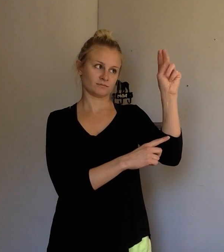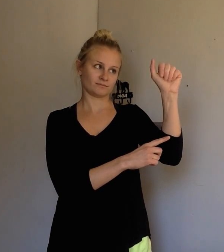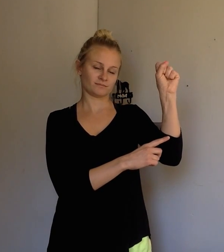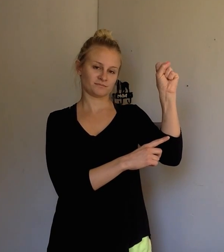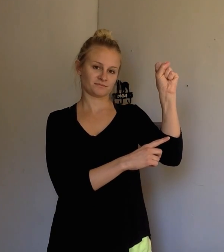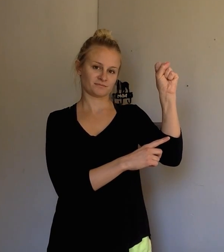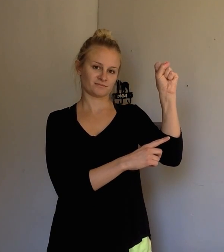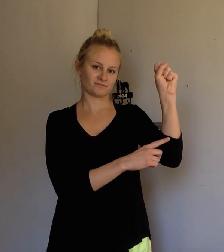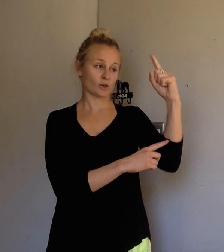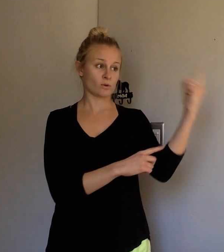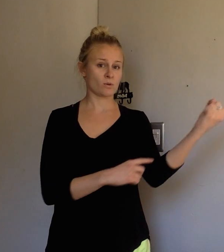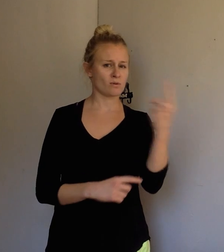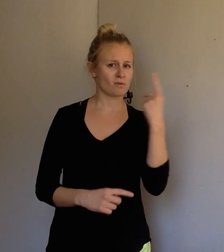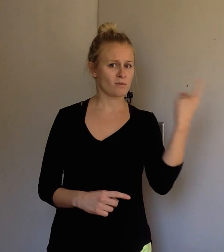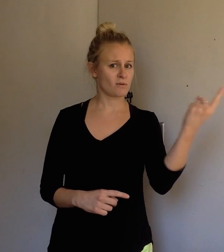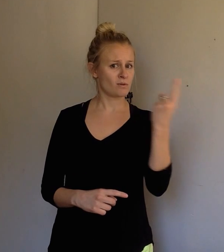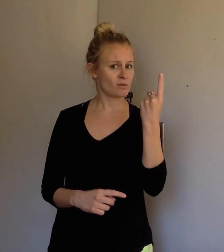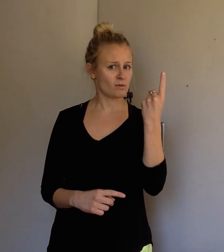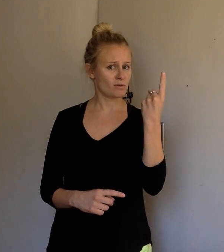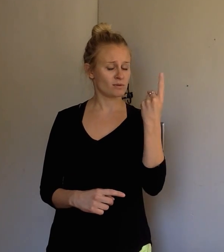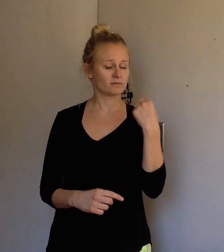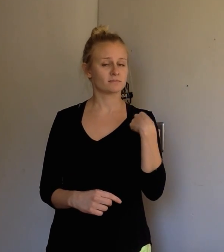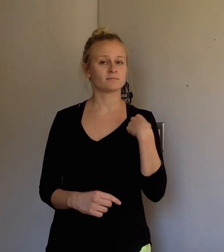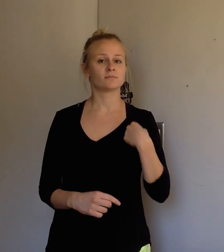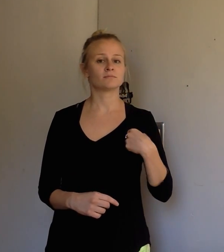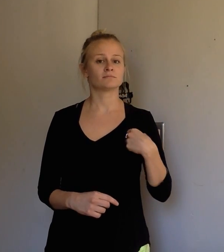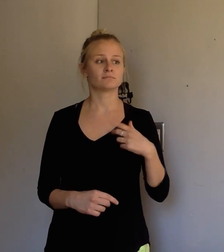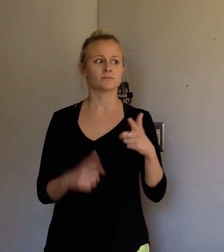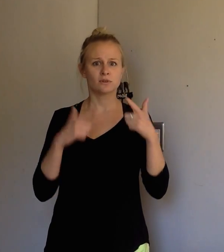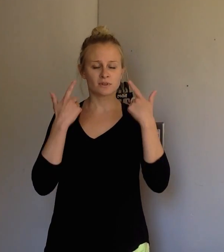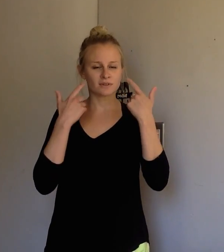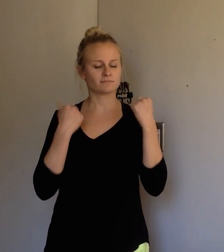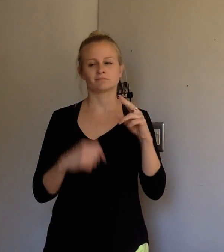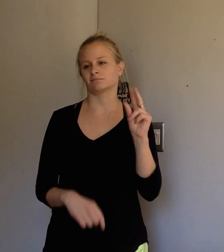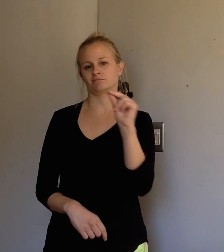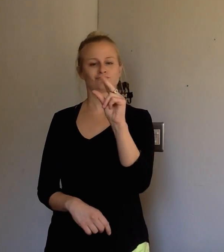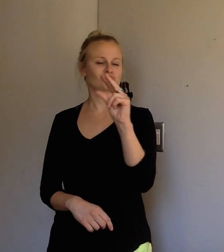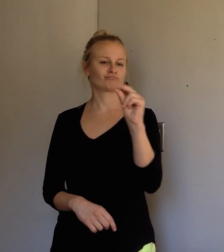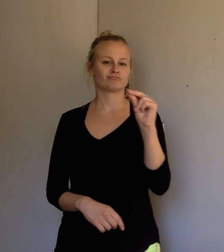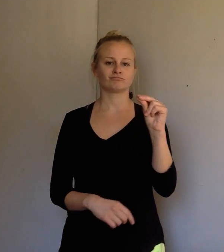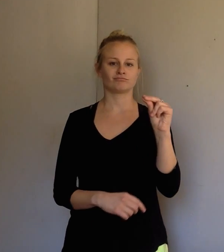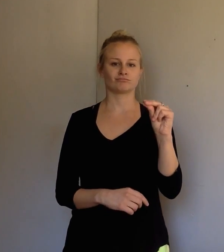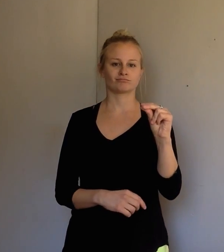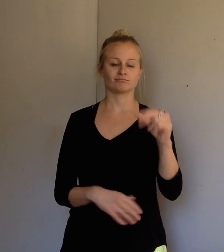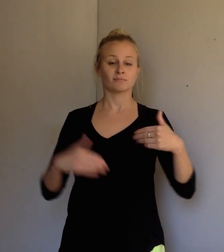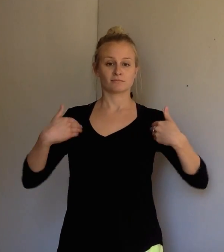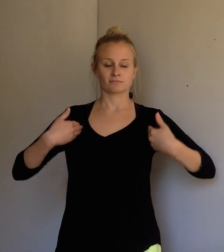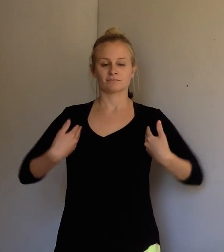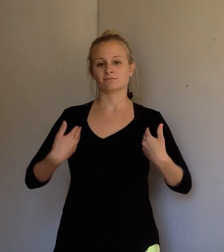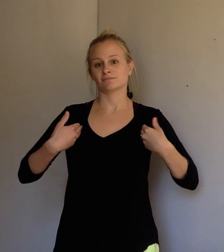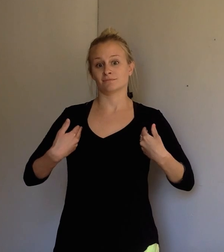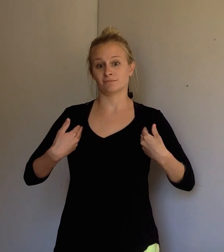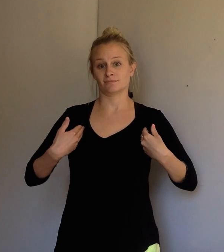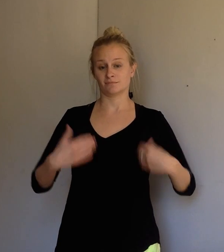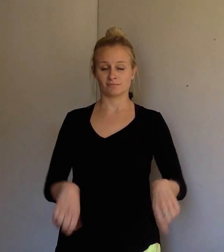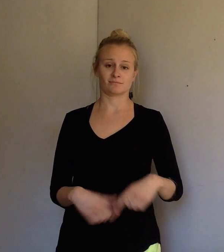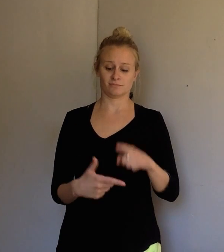throughout the mammals. It's been well described and well observed in primates, but you also see it in rats. And wherever you find it,